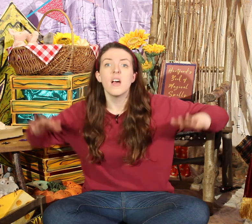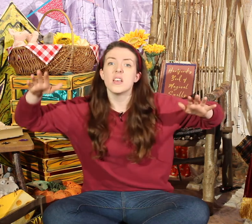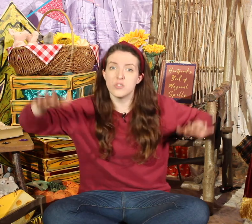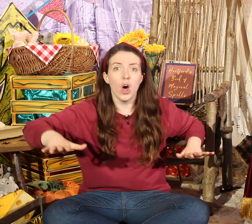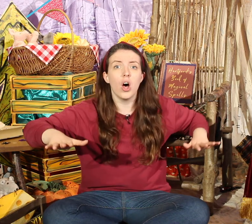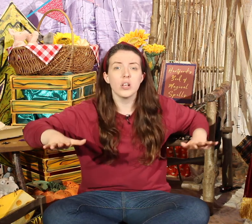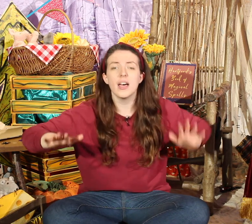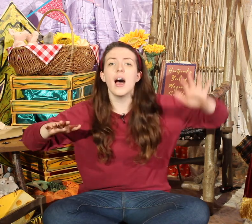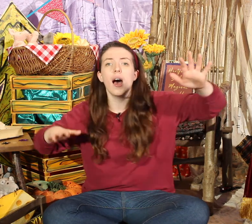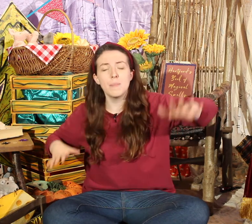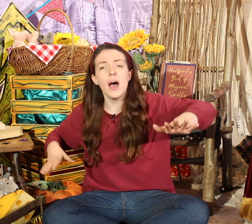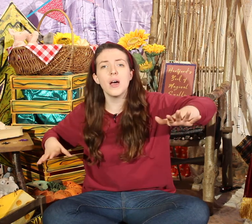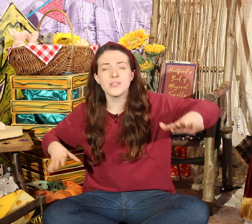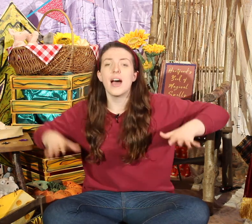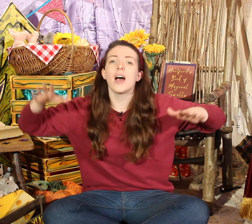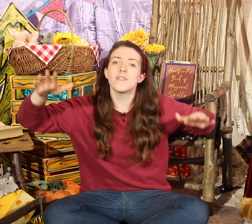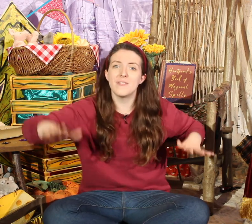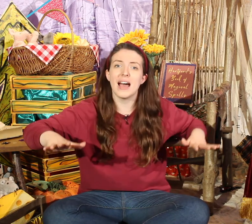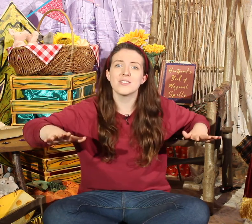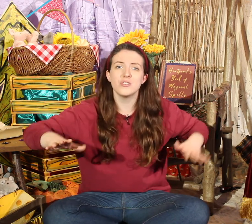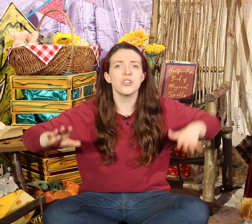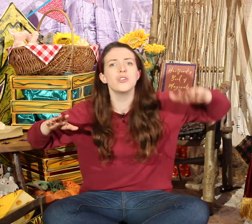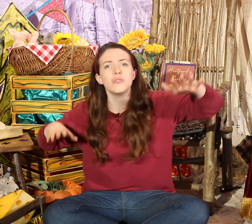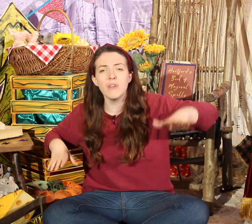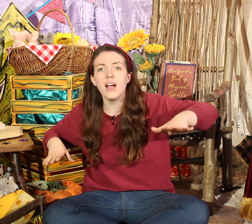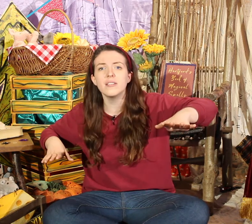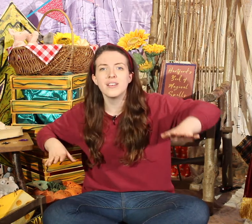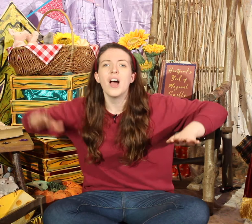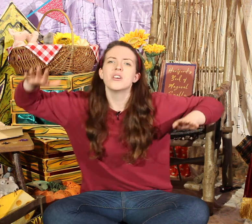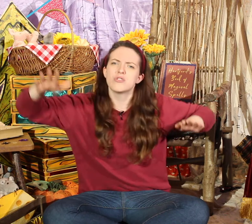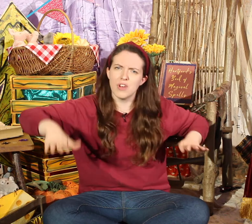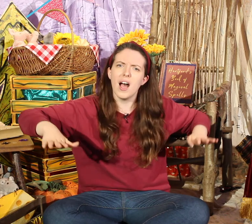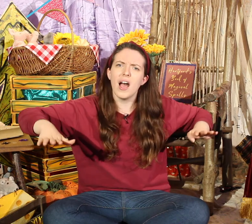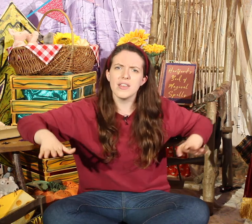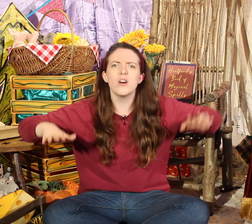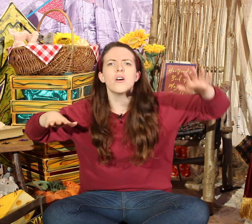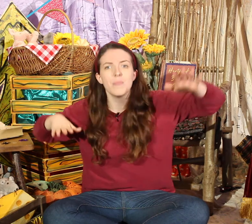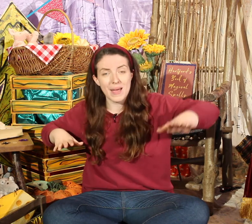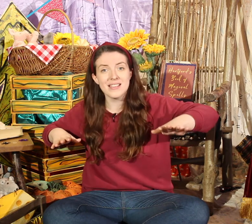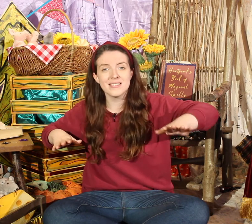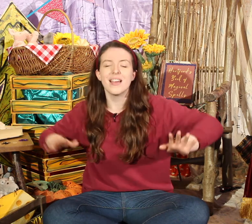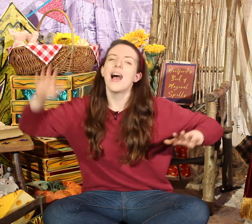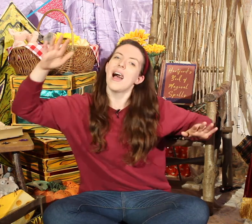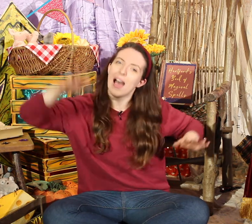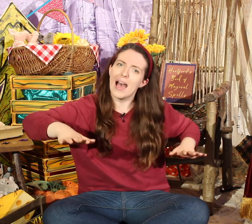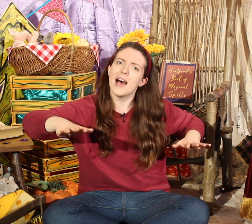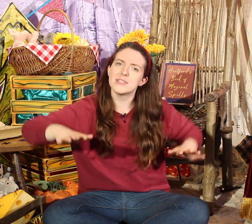It's not about how fast you run, try your best, have